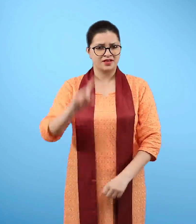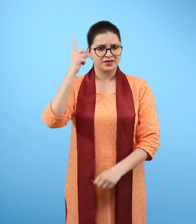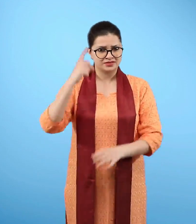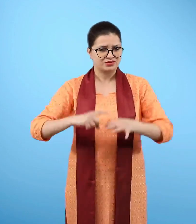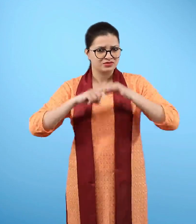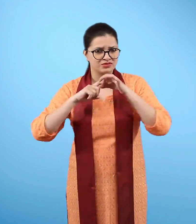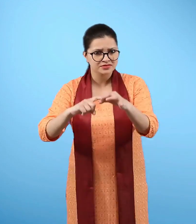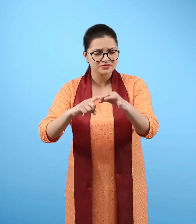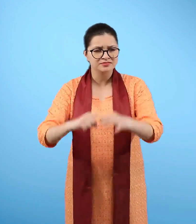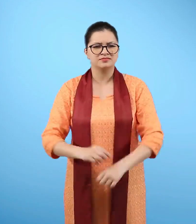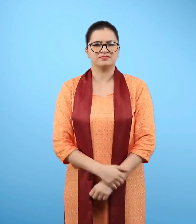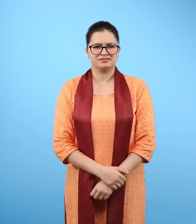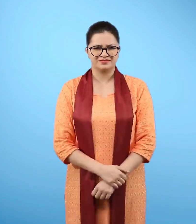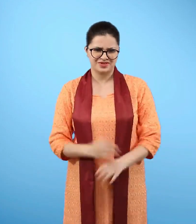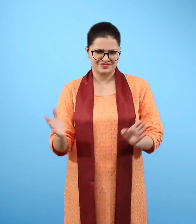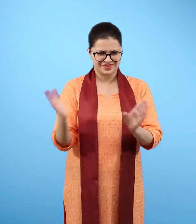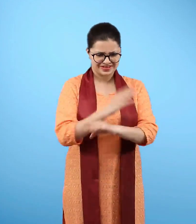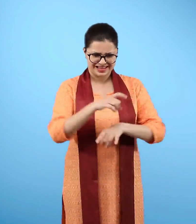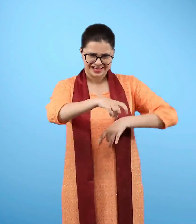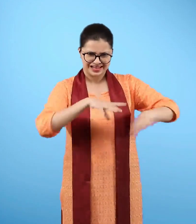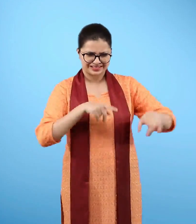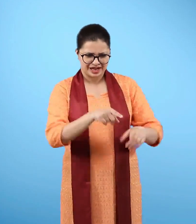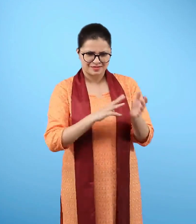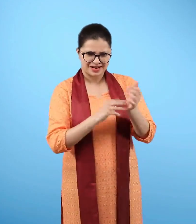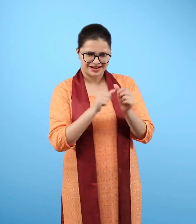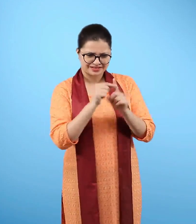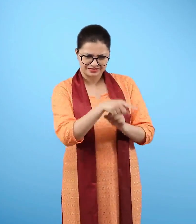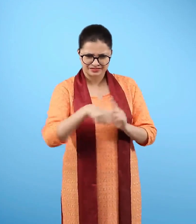One. Have you seen a map of a city?